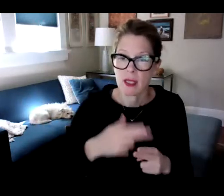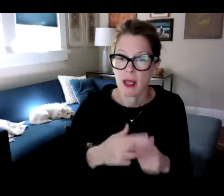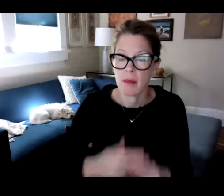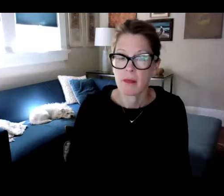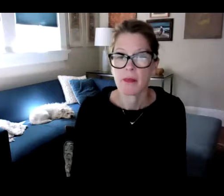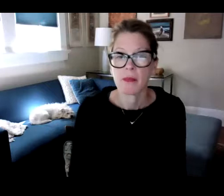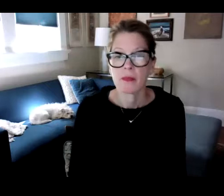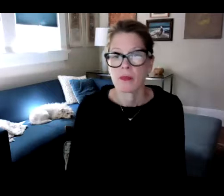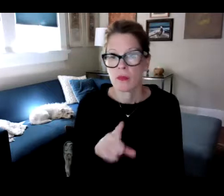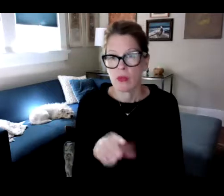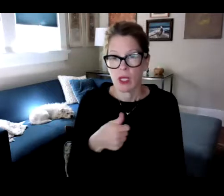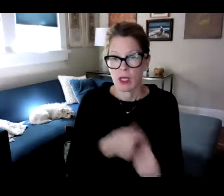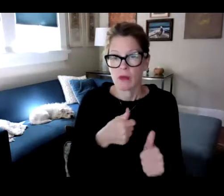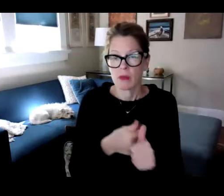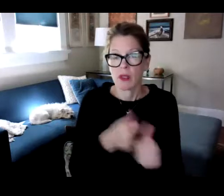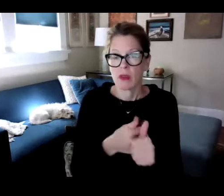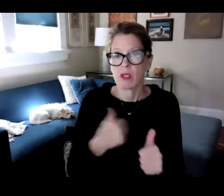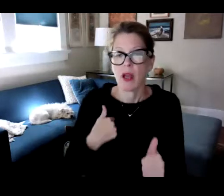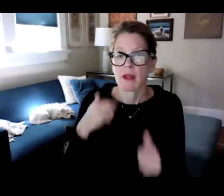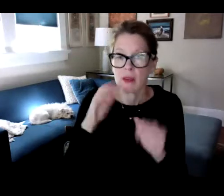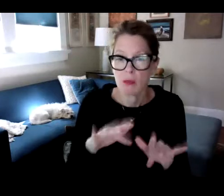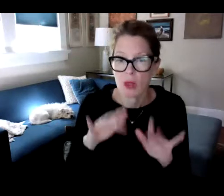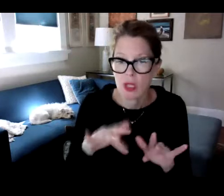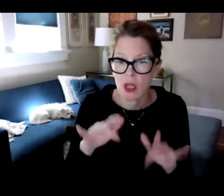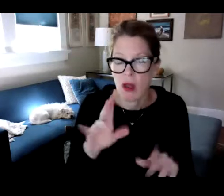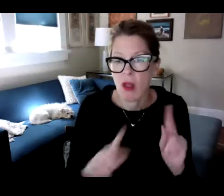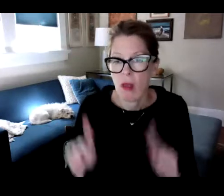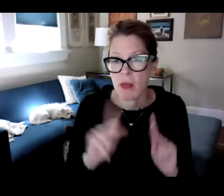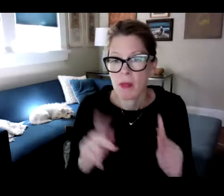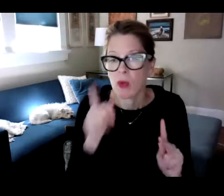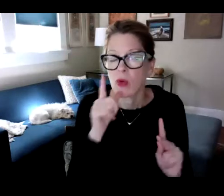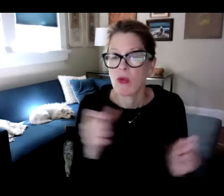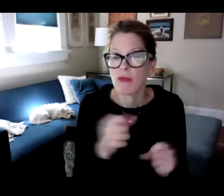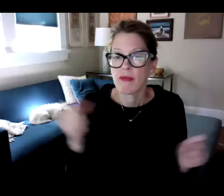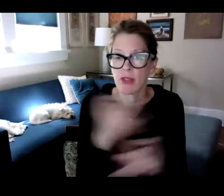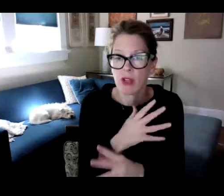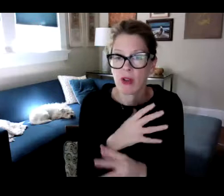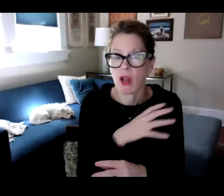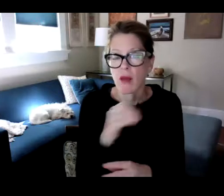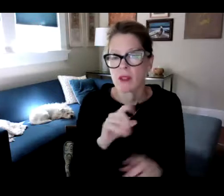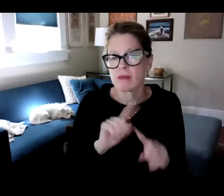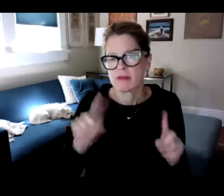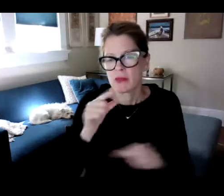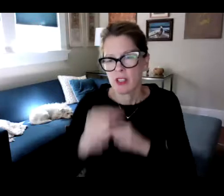He has mercy on those who fear him in every